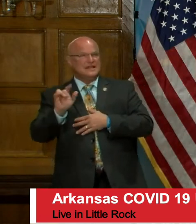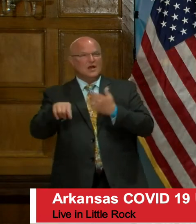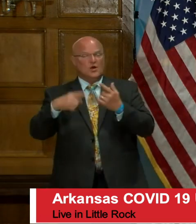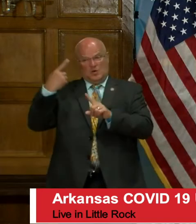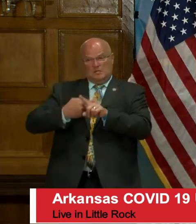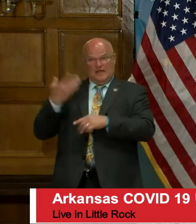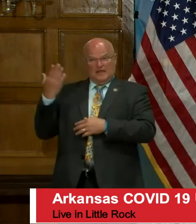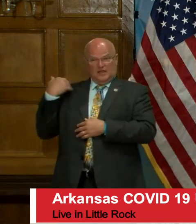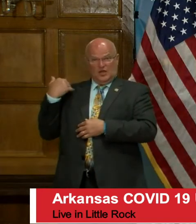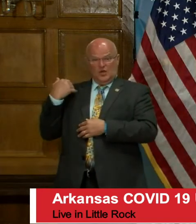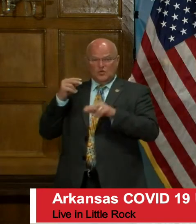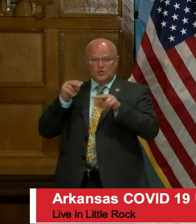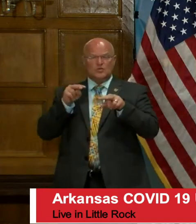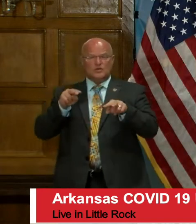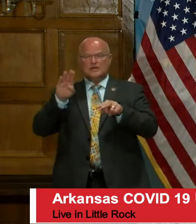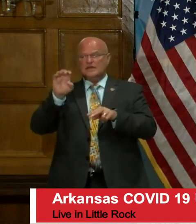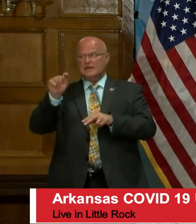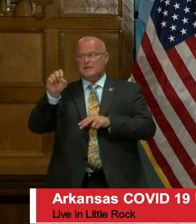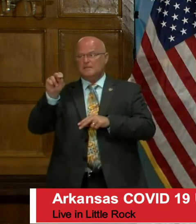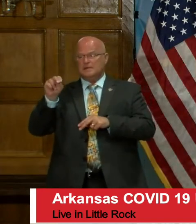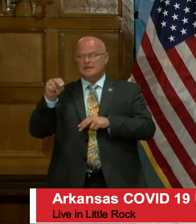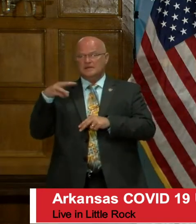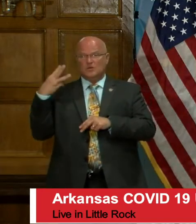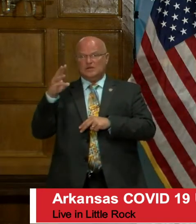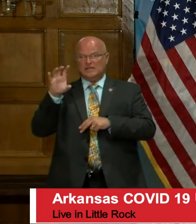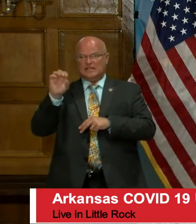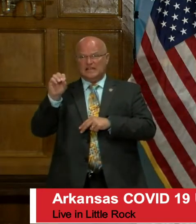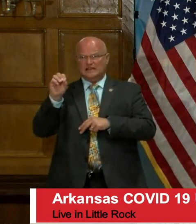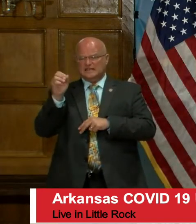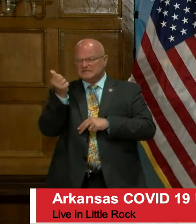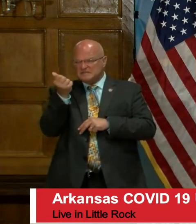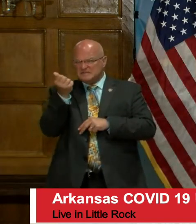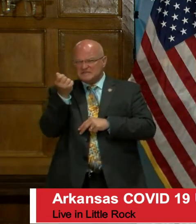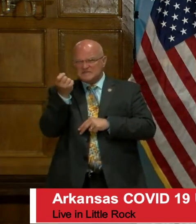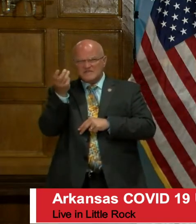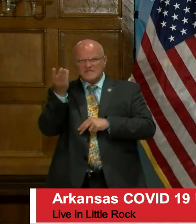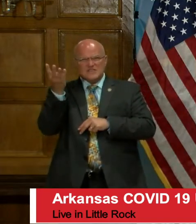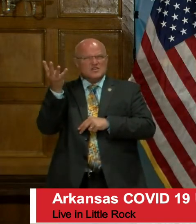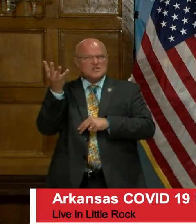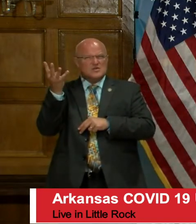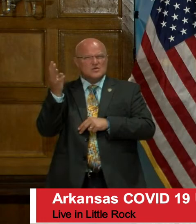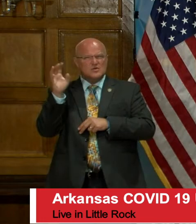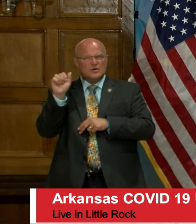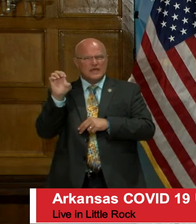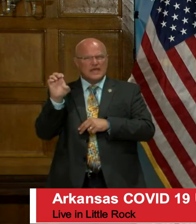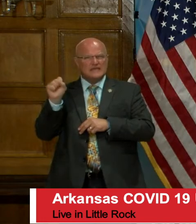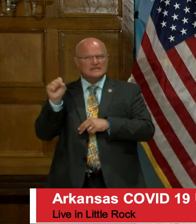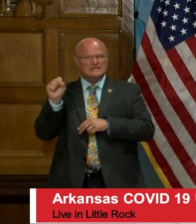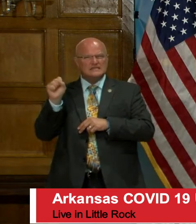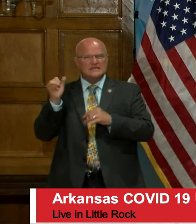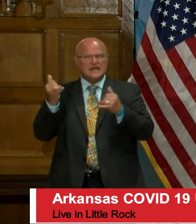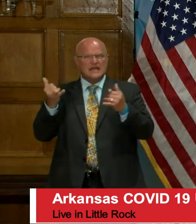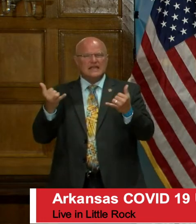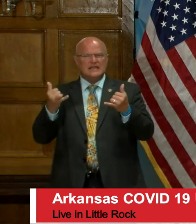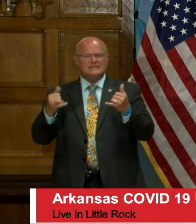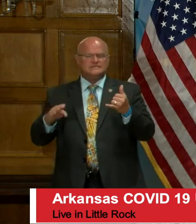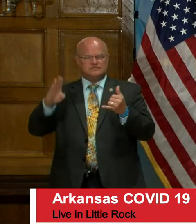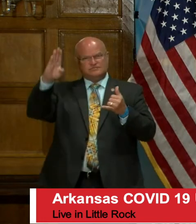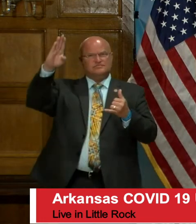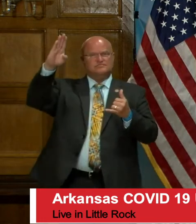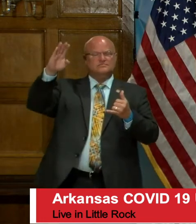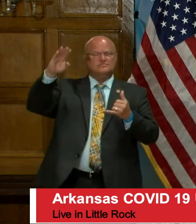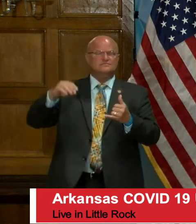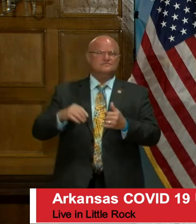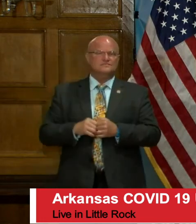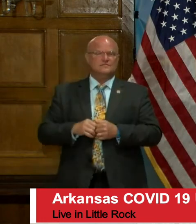1 month ago, we were looking at Benton and Washington County, which had very, very few cases, and now they've